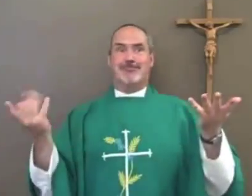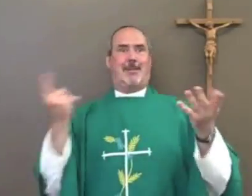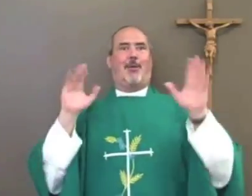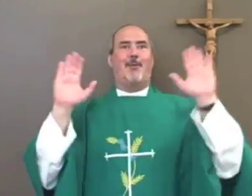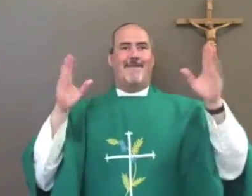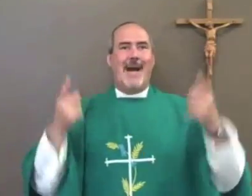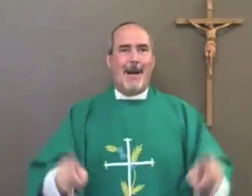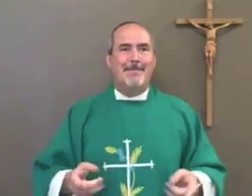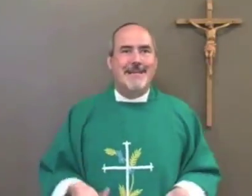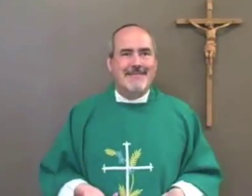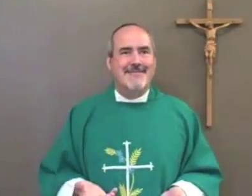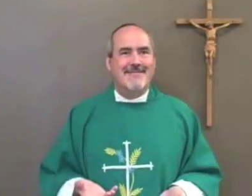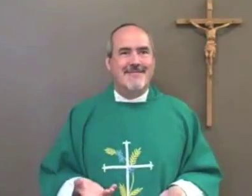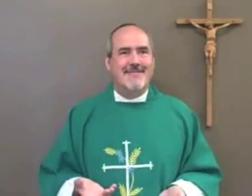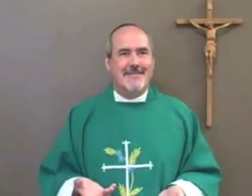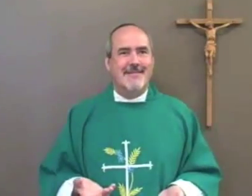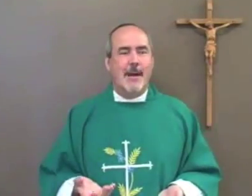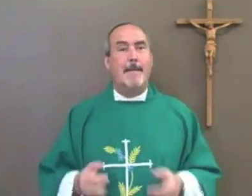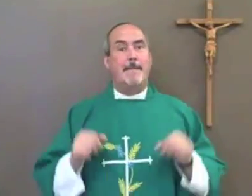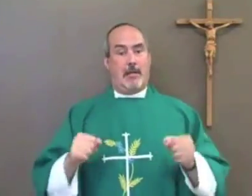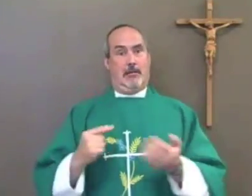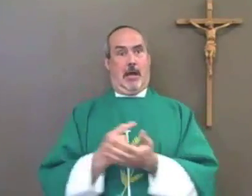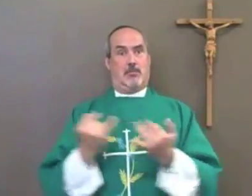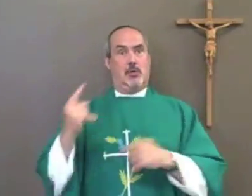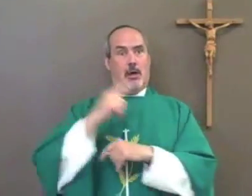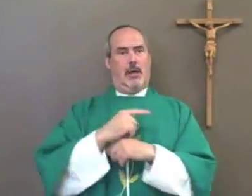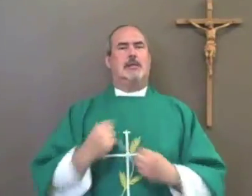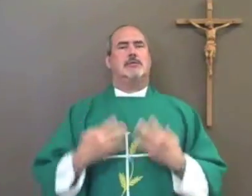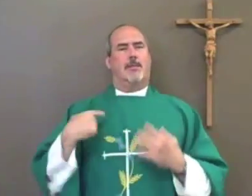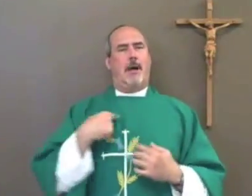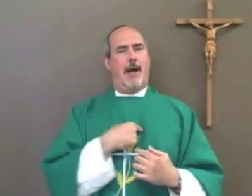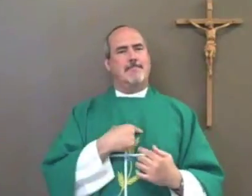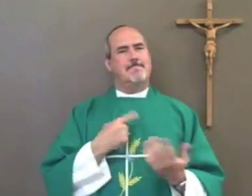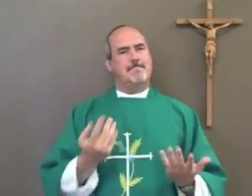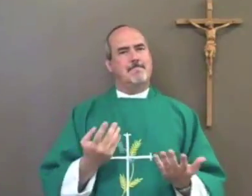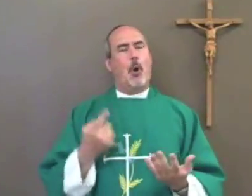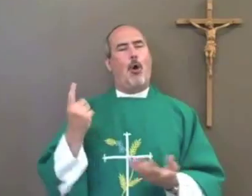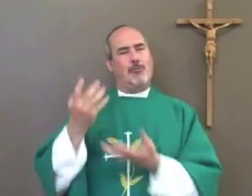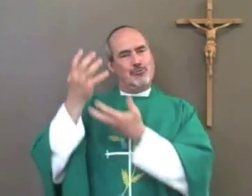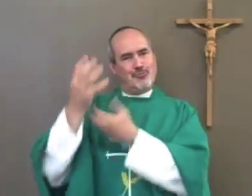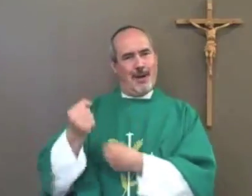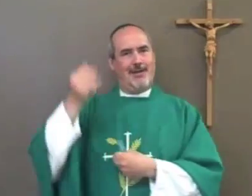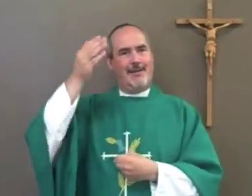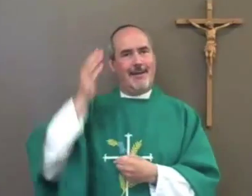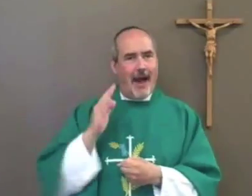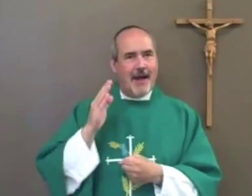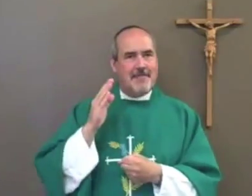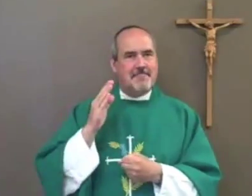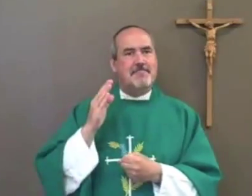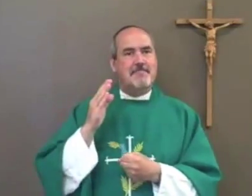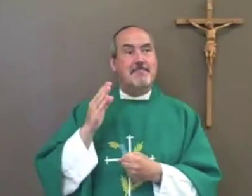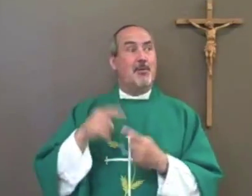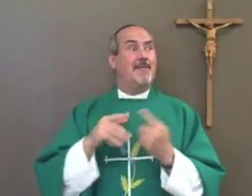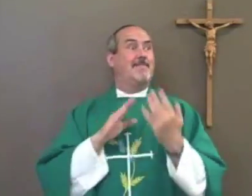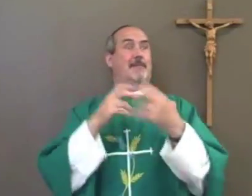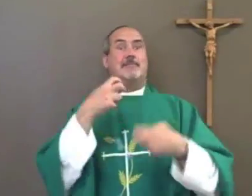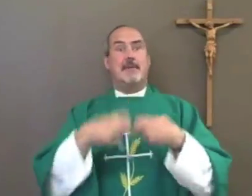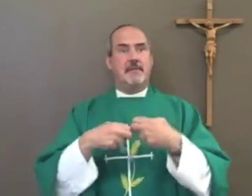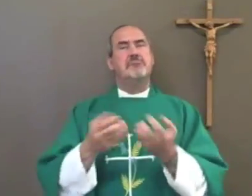trusted God, and a miracle happened, and He fed thousands. So today's gospel inspires me and inspires all of us to trust God